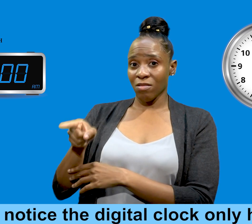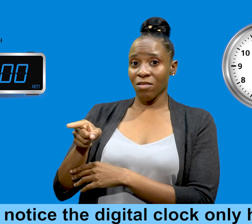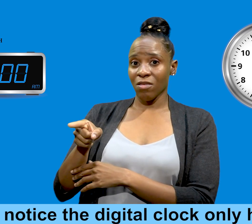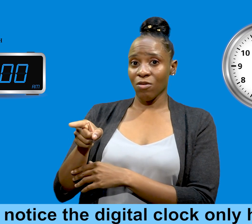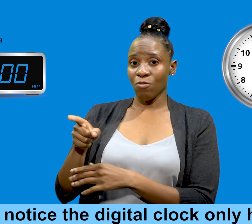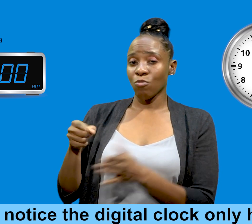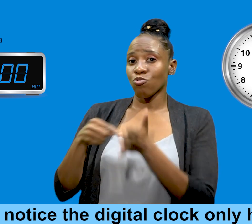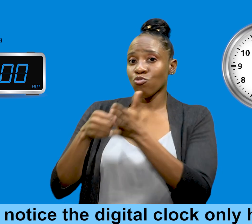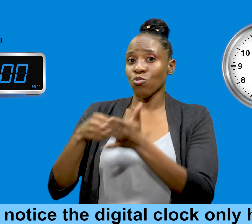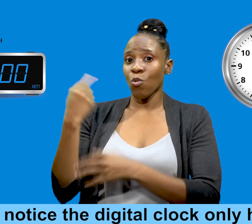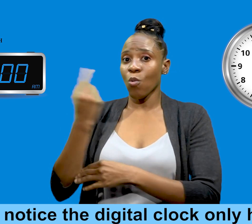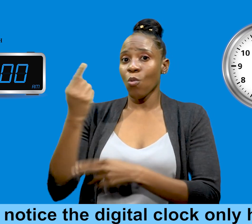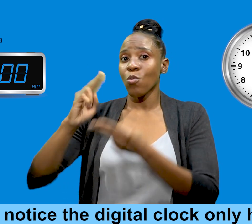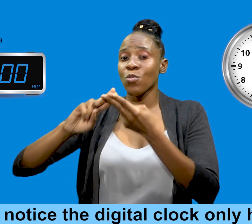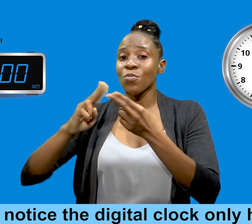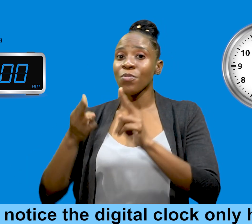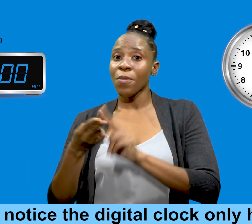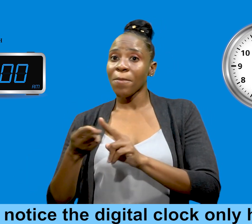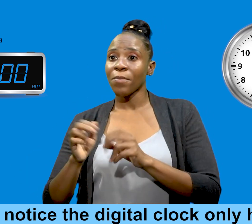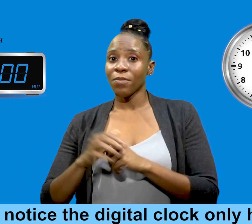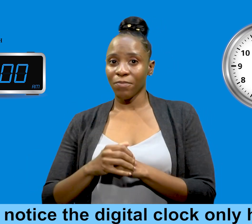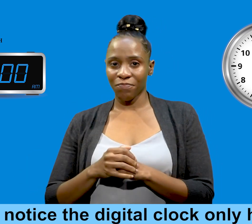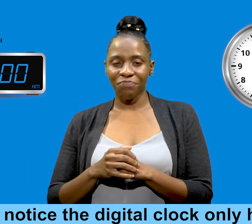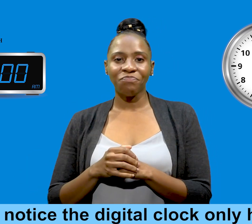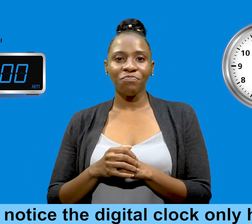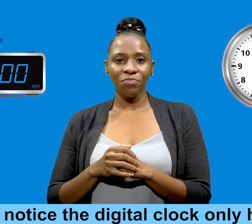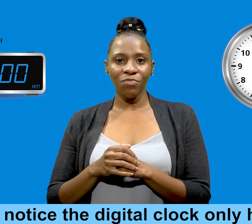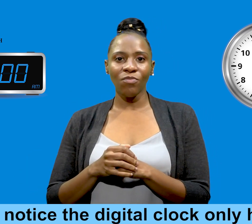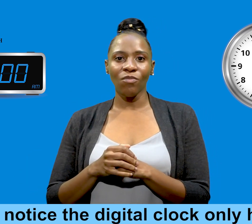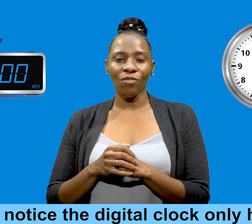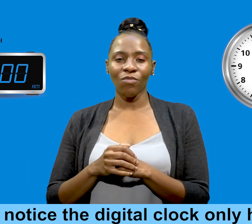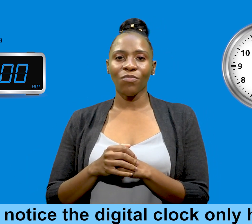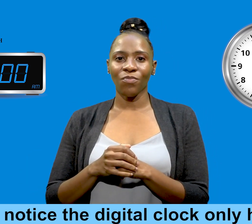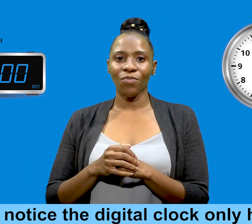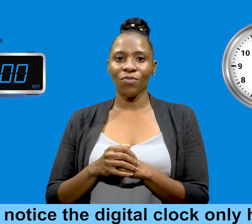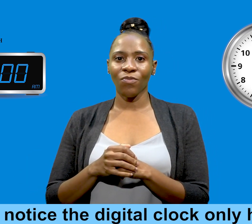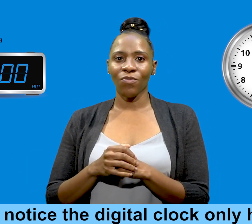notice the digital clock only has numbers.